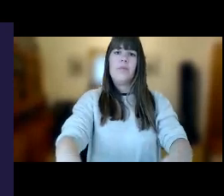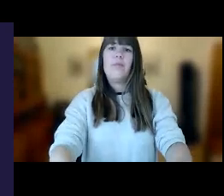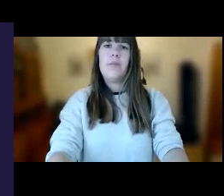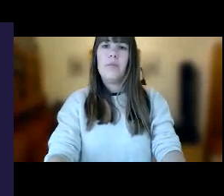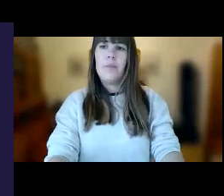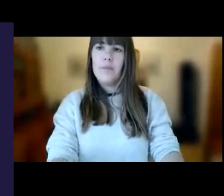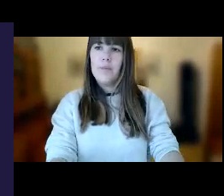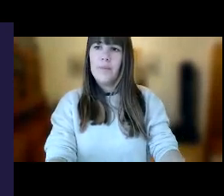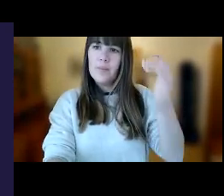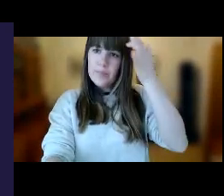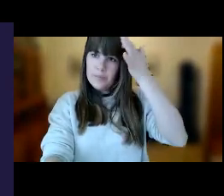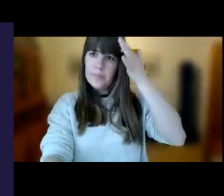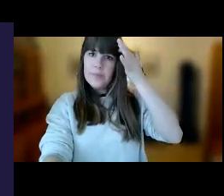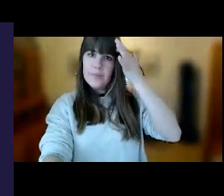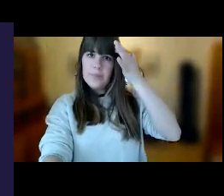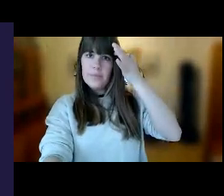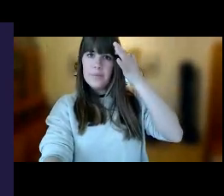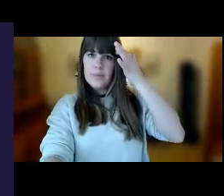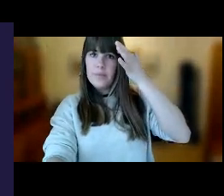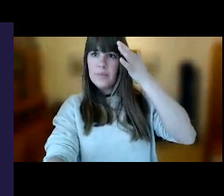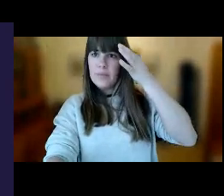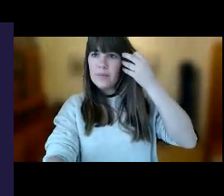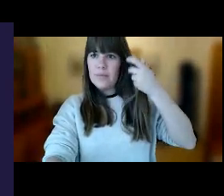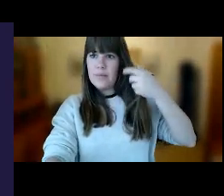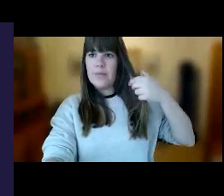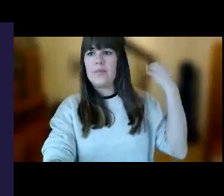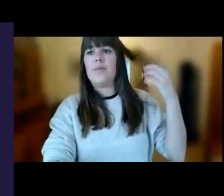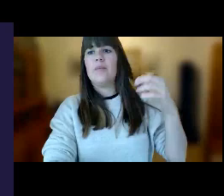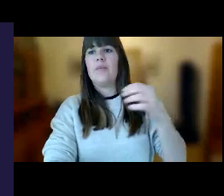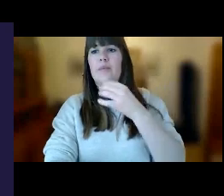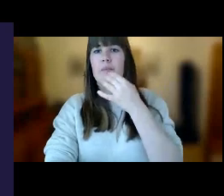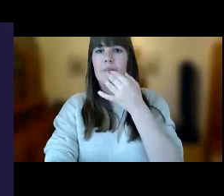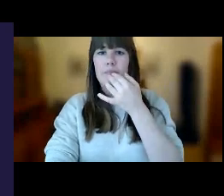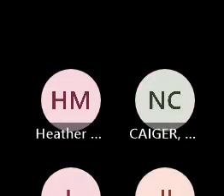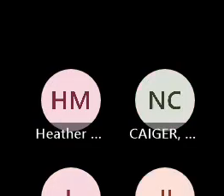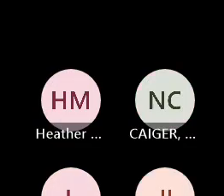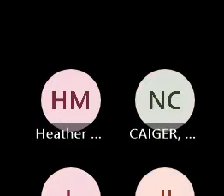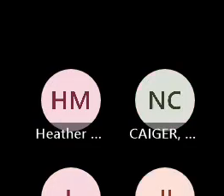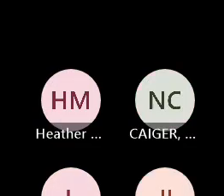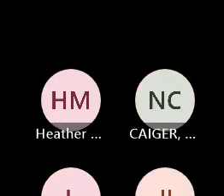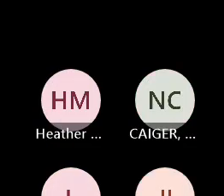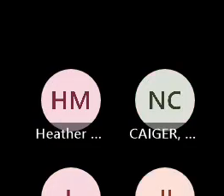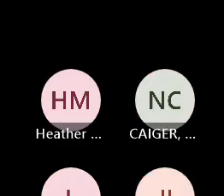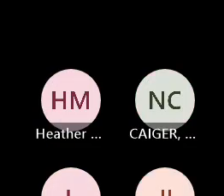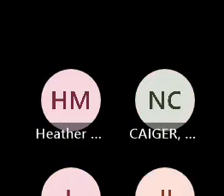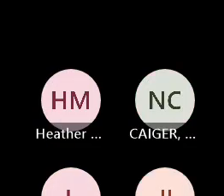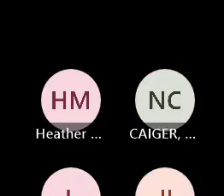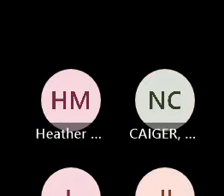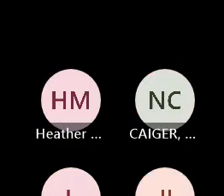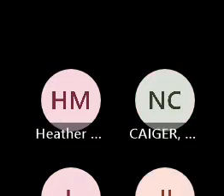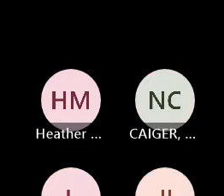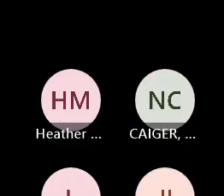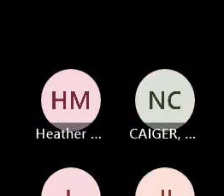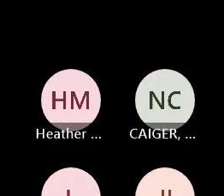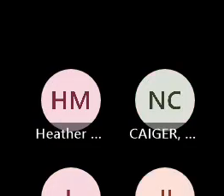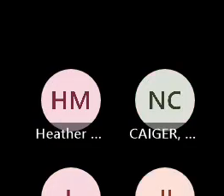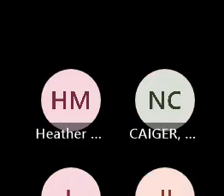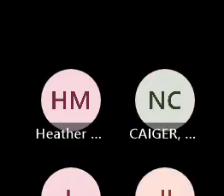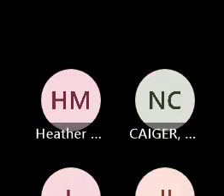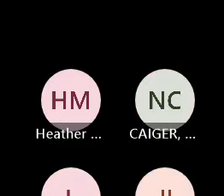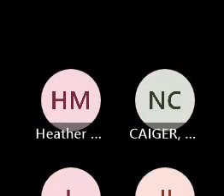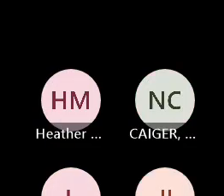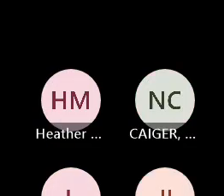couple of questions actually, so I'll just give everyone just a couple of minutes to think about some questions potentially if they do. Yep. I want to go back to